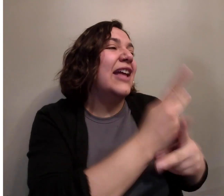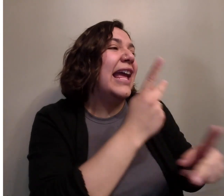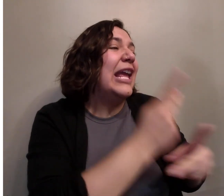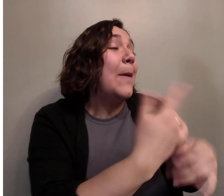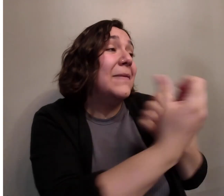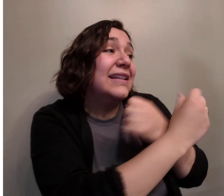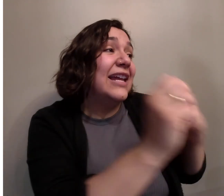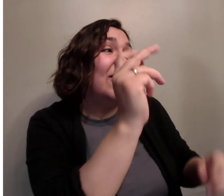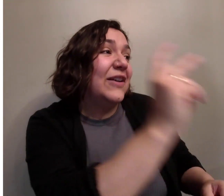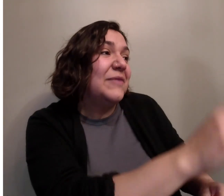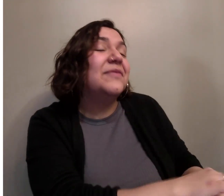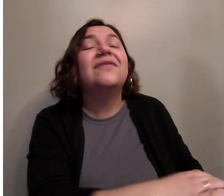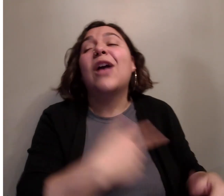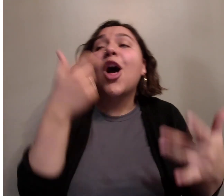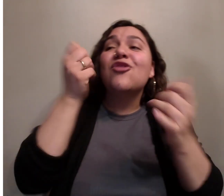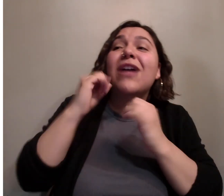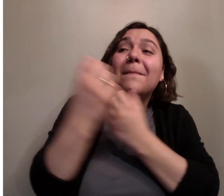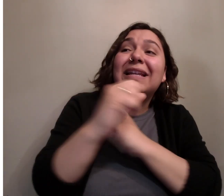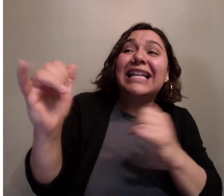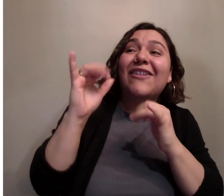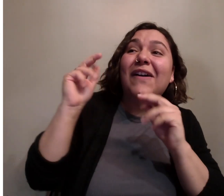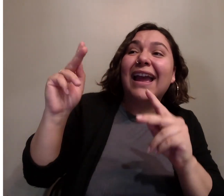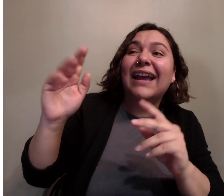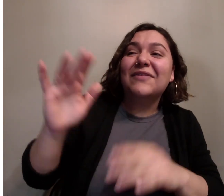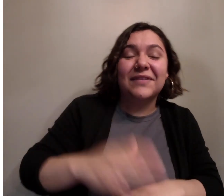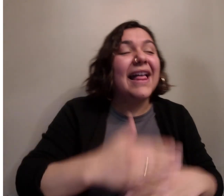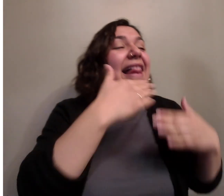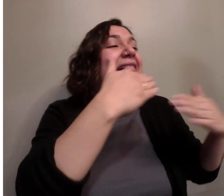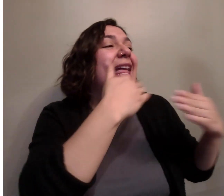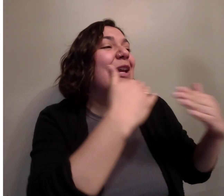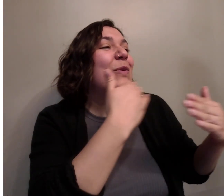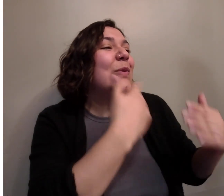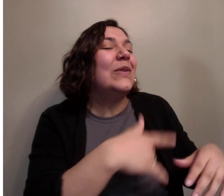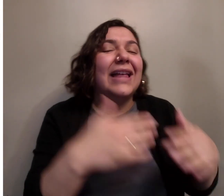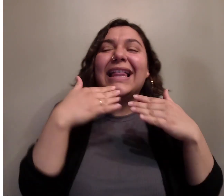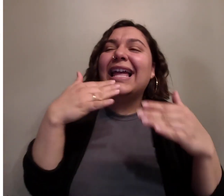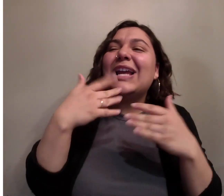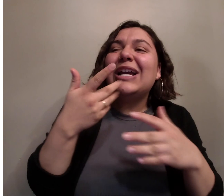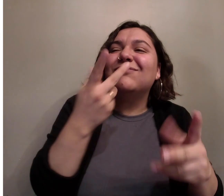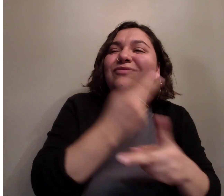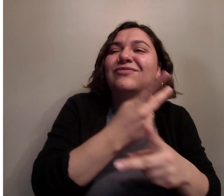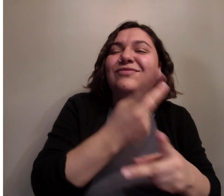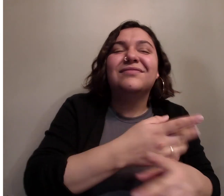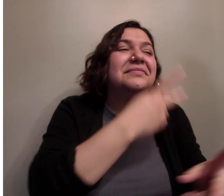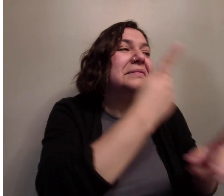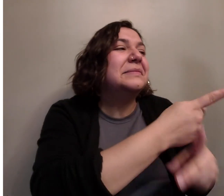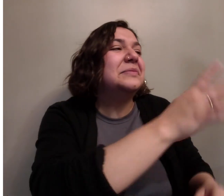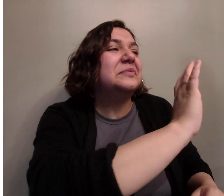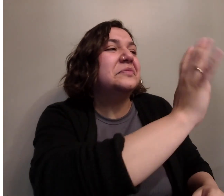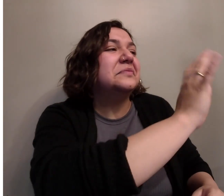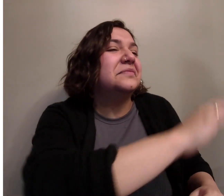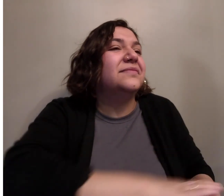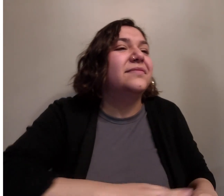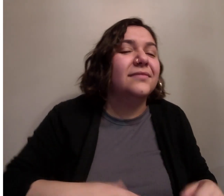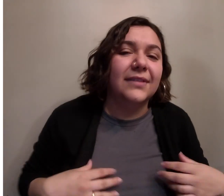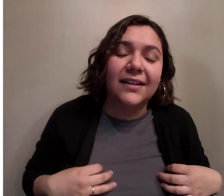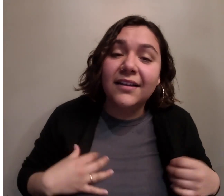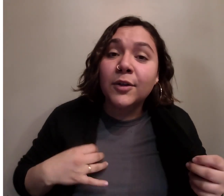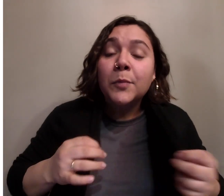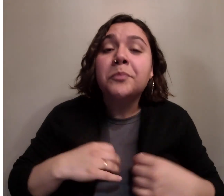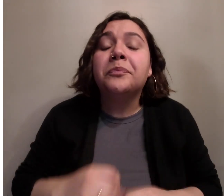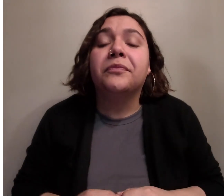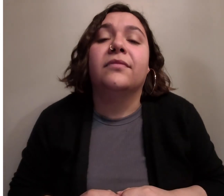and take good care. Stay safe. I'll try. You too, man. Okay. Thank you so much. Be well. Okay. Bye bye.